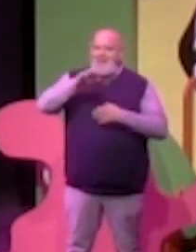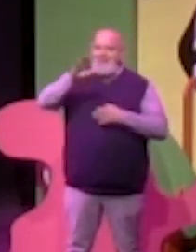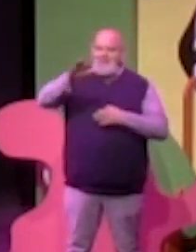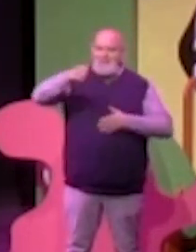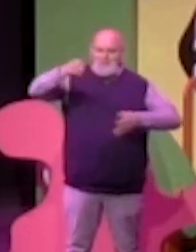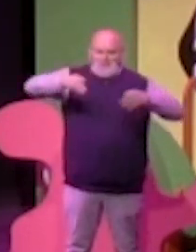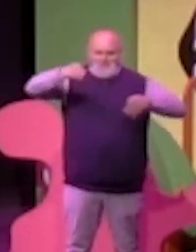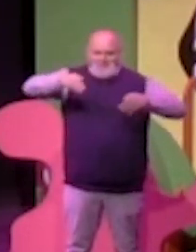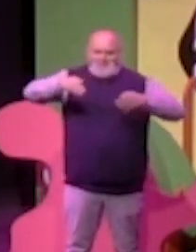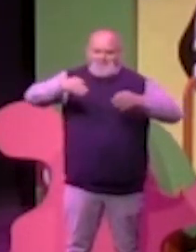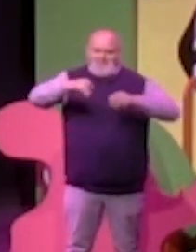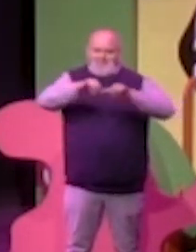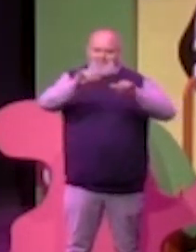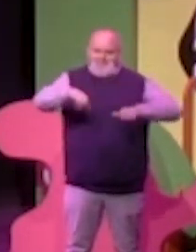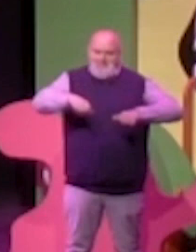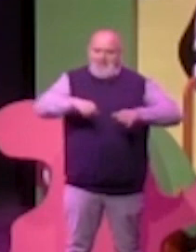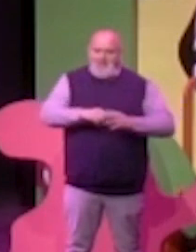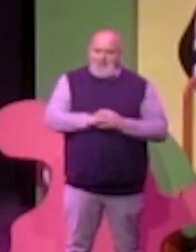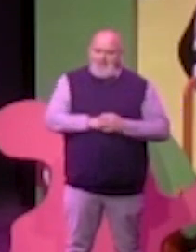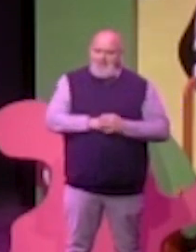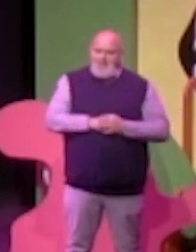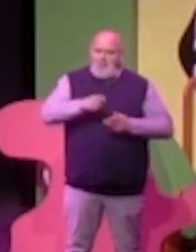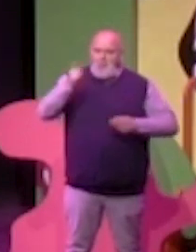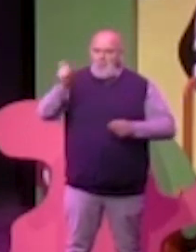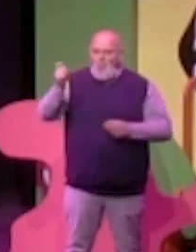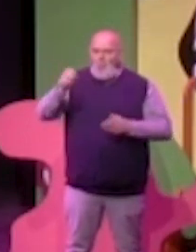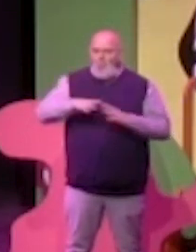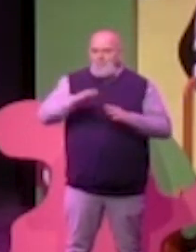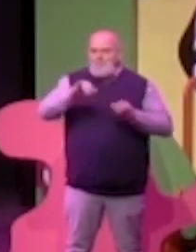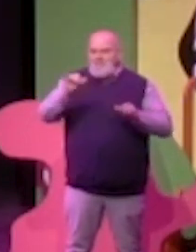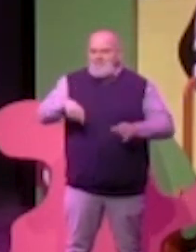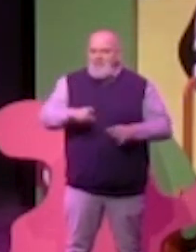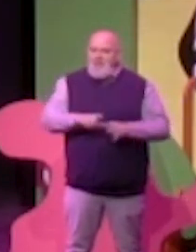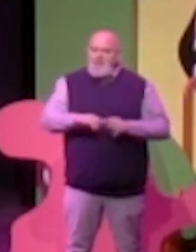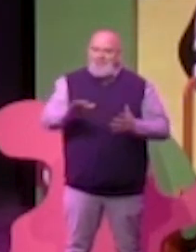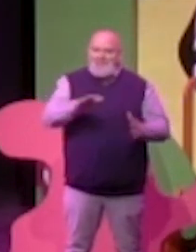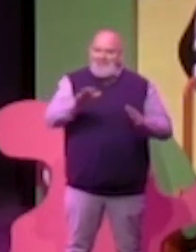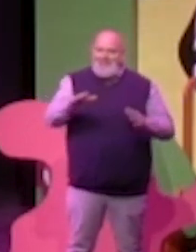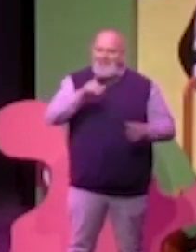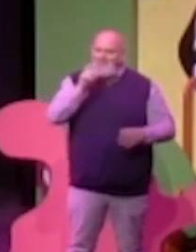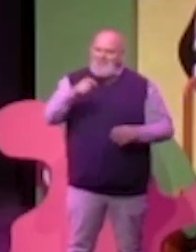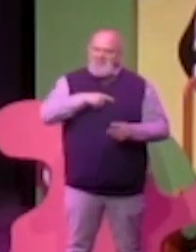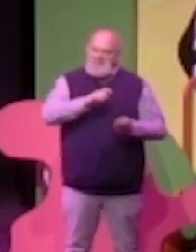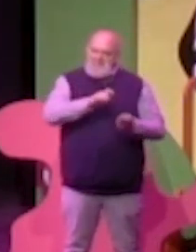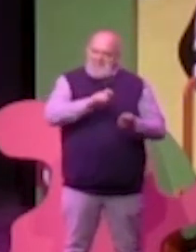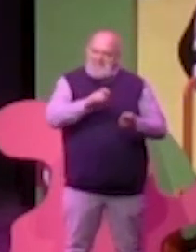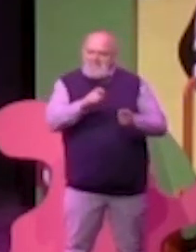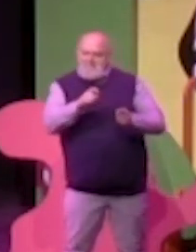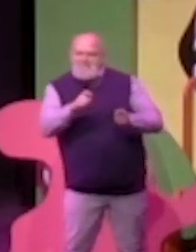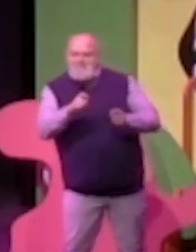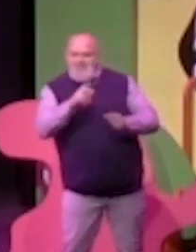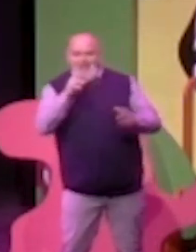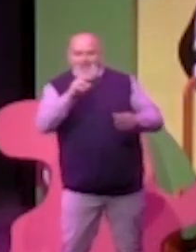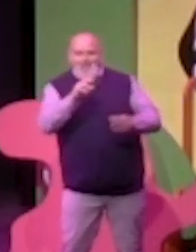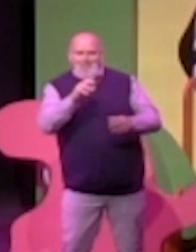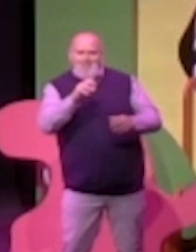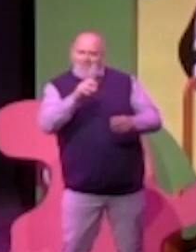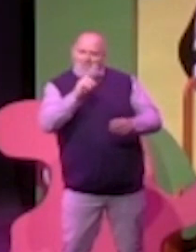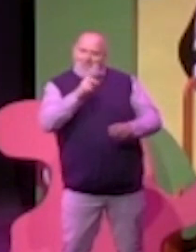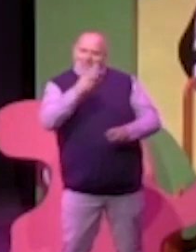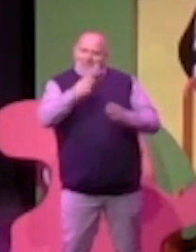sort of comprehensive if you're going to move the needle. But you know much more than I. That's well, about all I